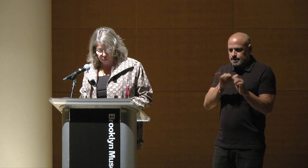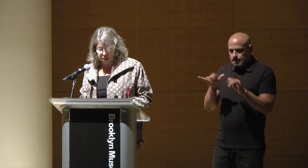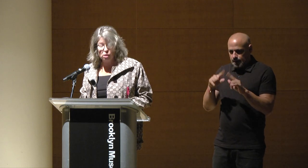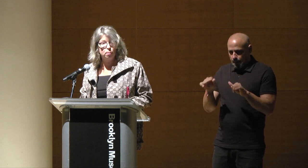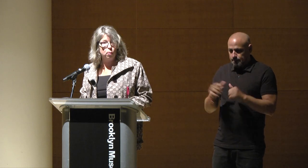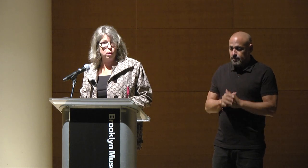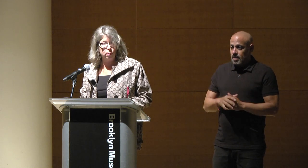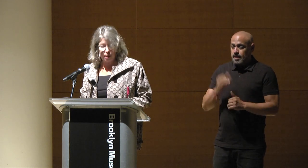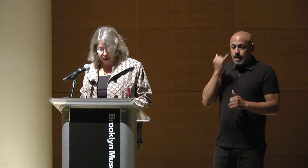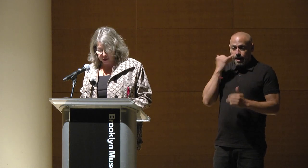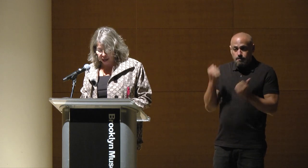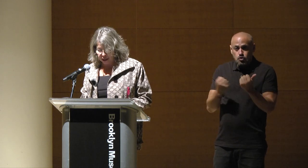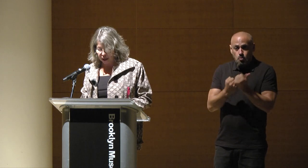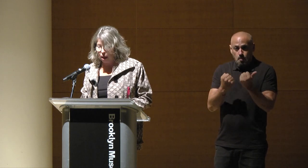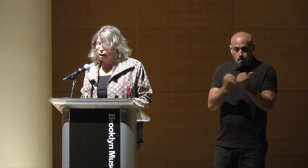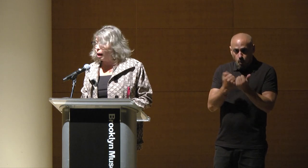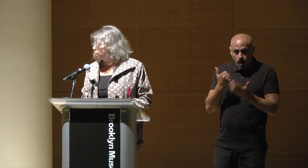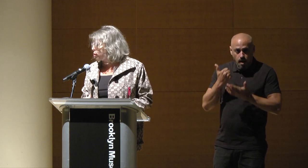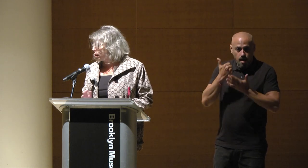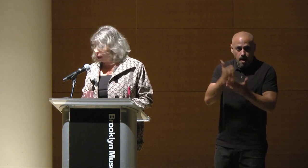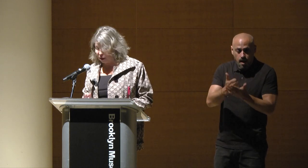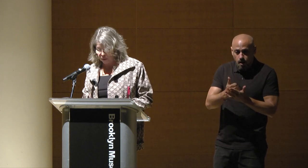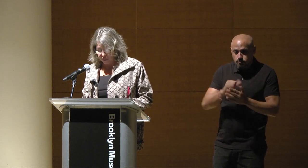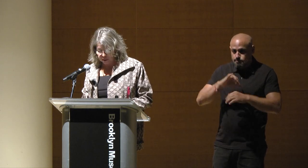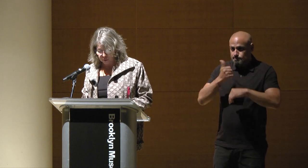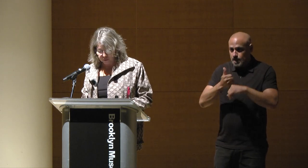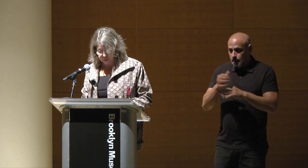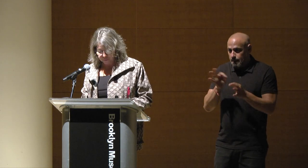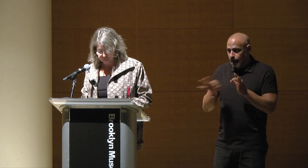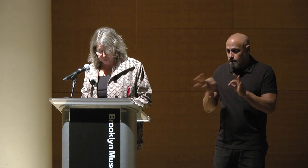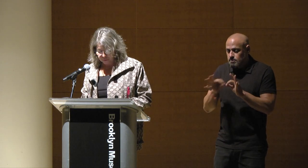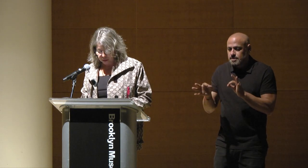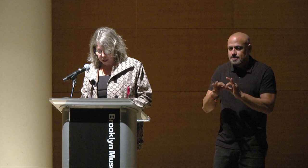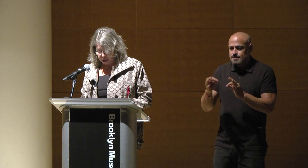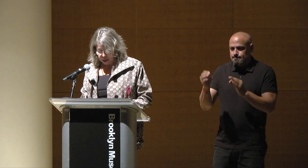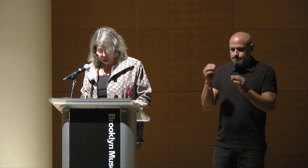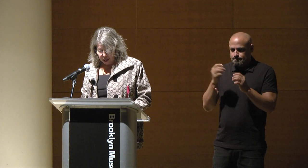to us if we can support with navigating captioning in any way whatsoever.